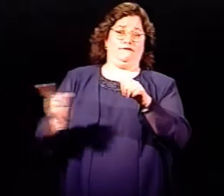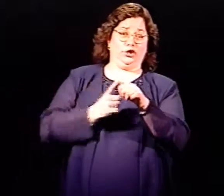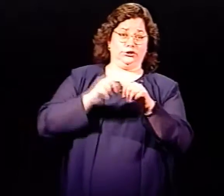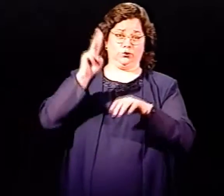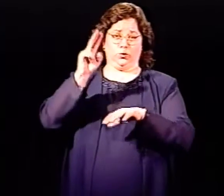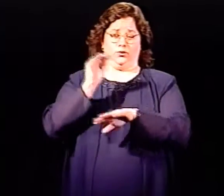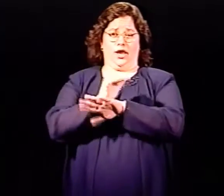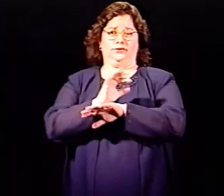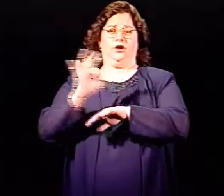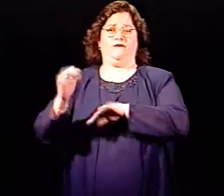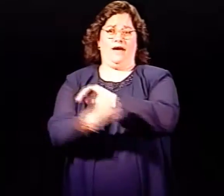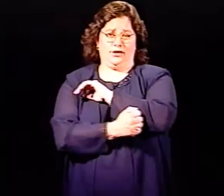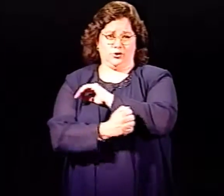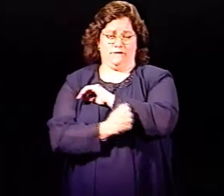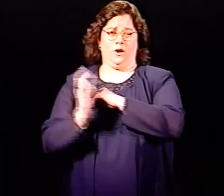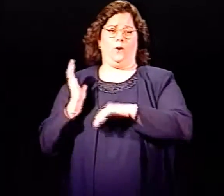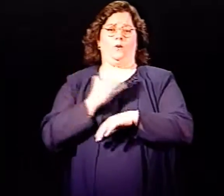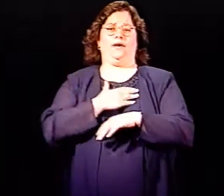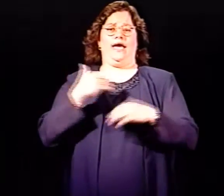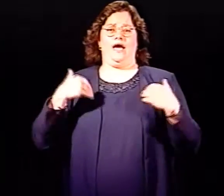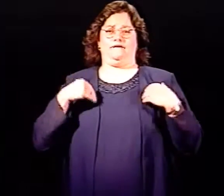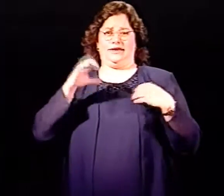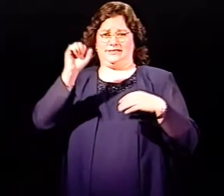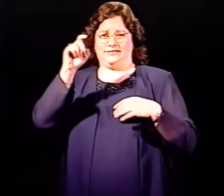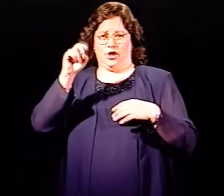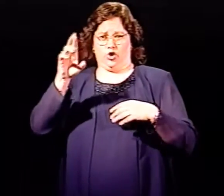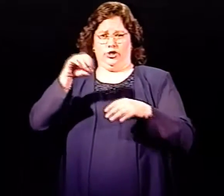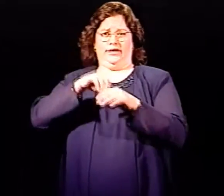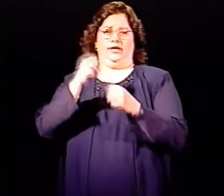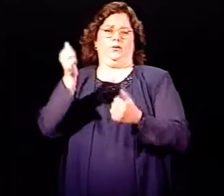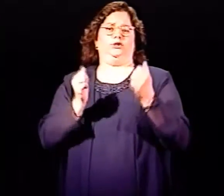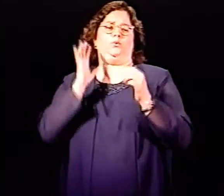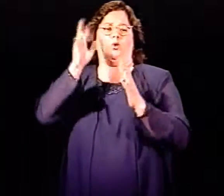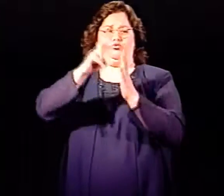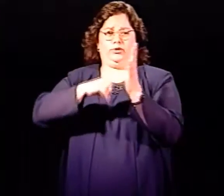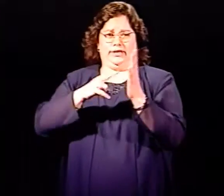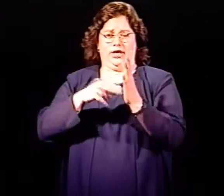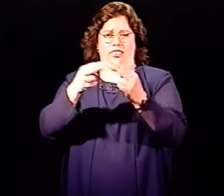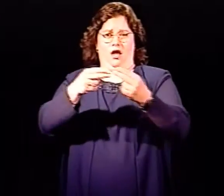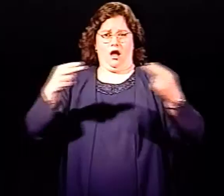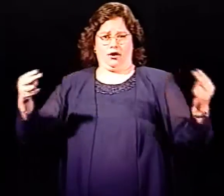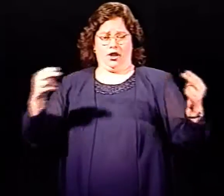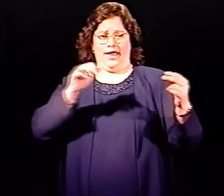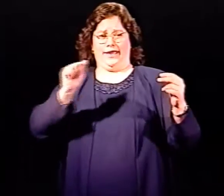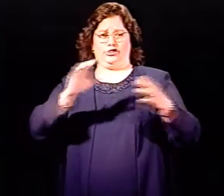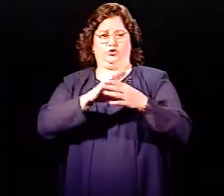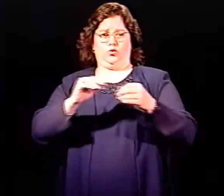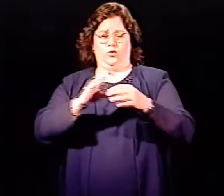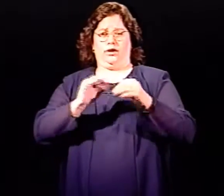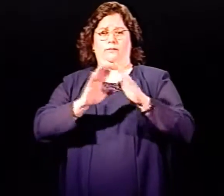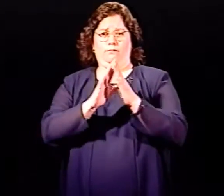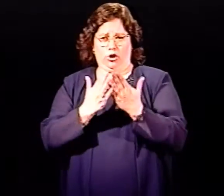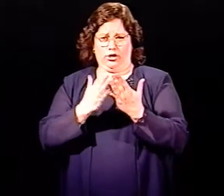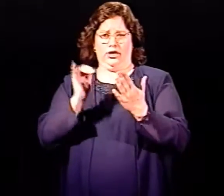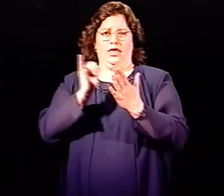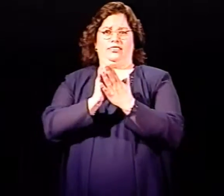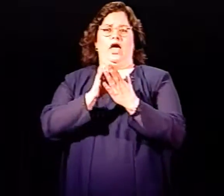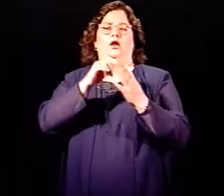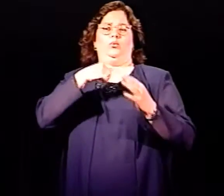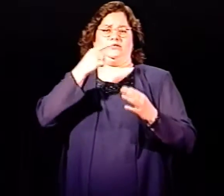of Passover, we have a Seder in which we will read the Haggadah. It's a storybook that recites the struggles of